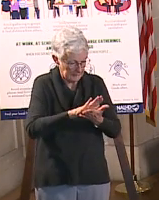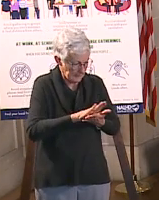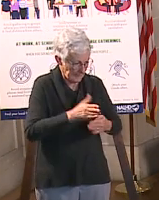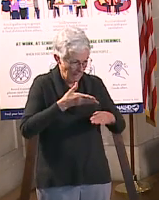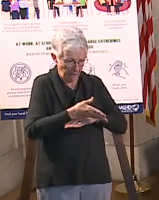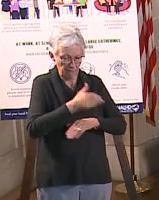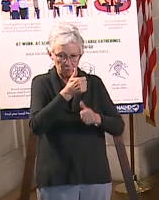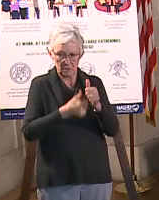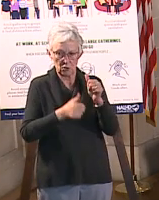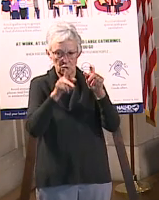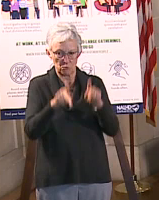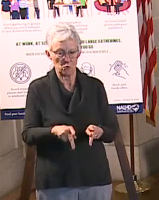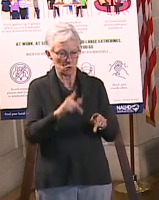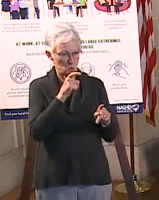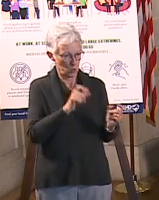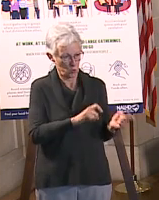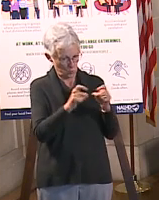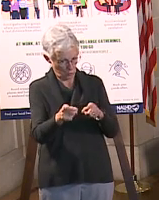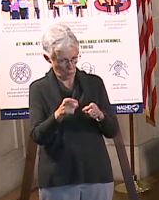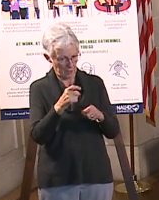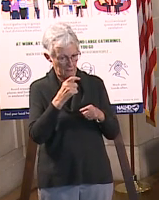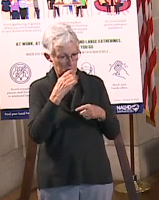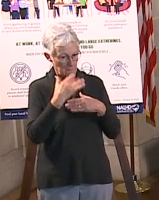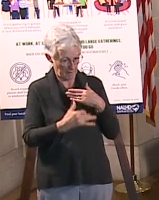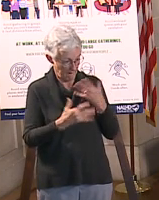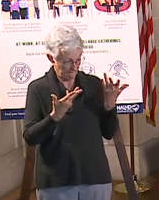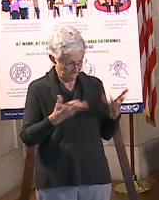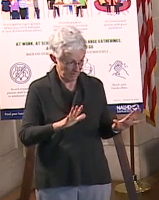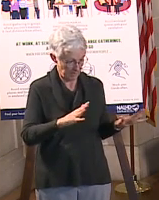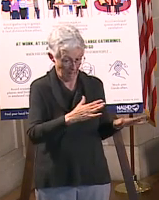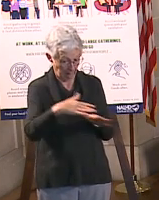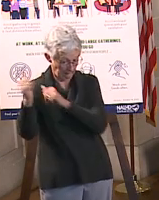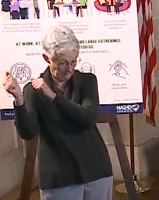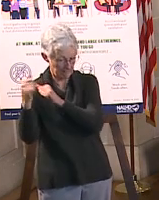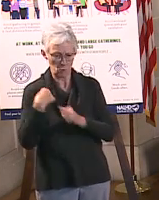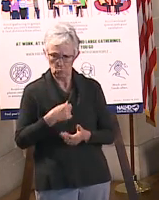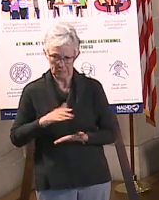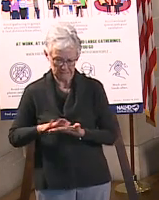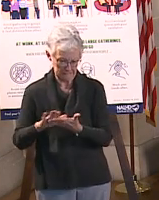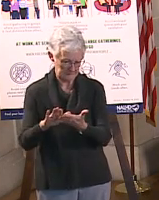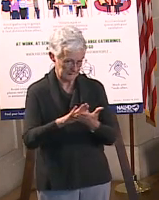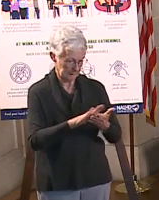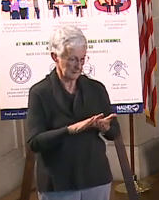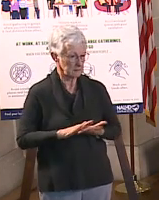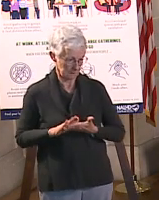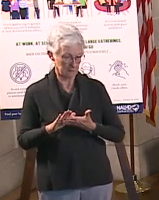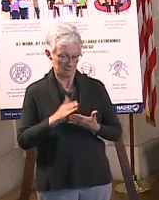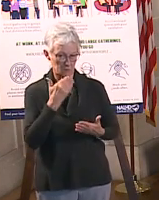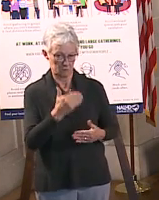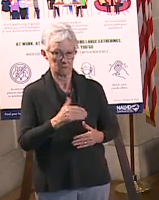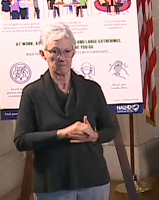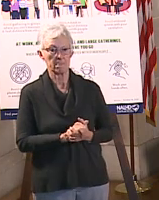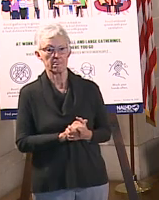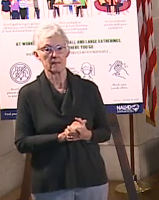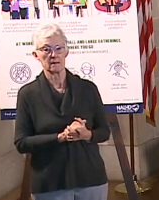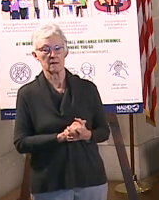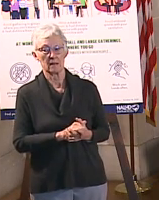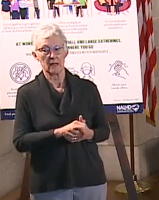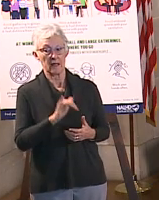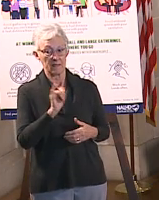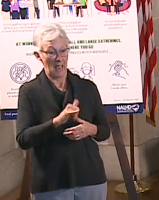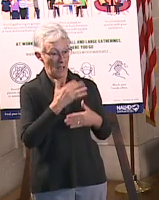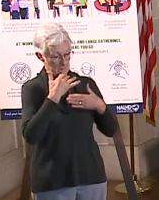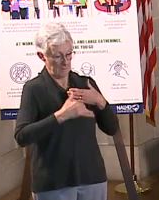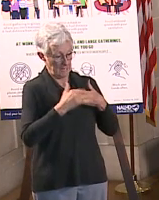station. In addition to helping our fellow citizens and human beings, there is an added